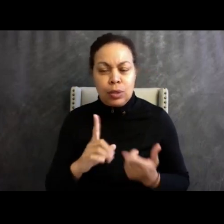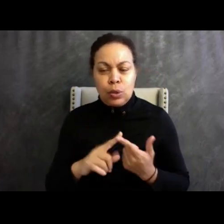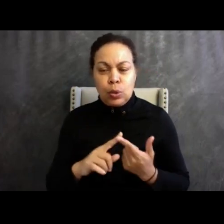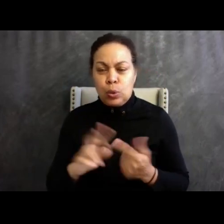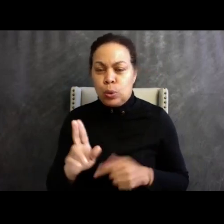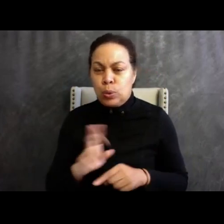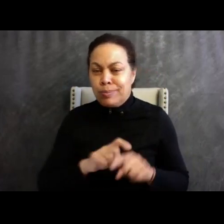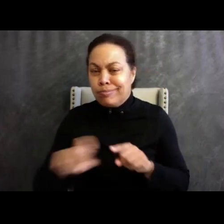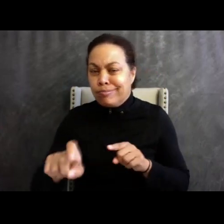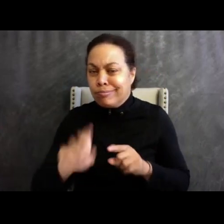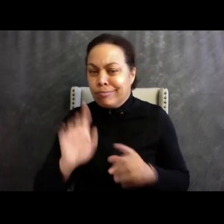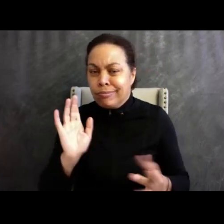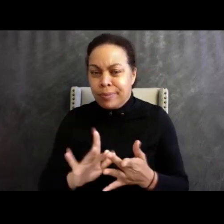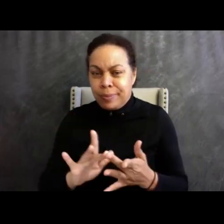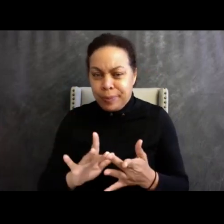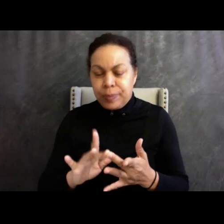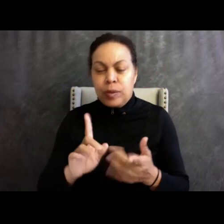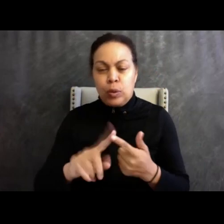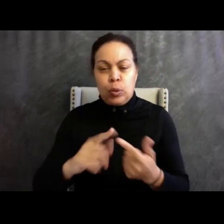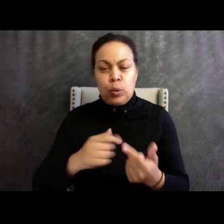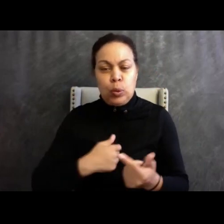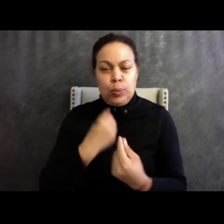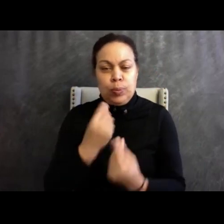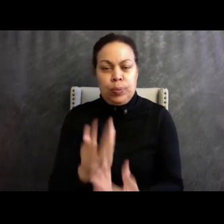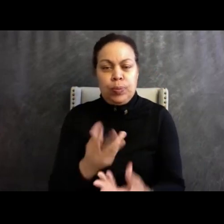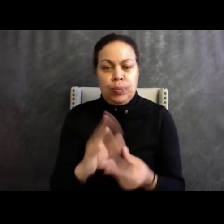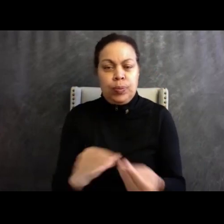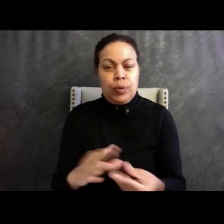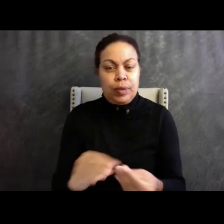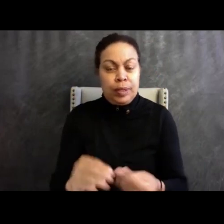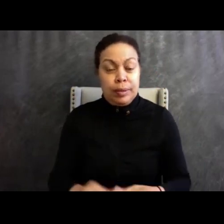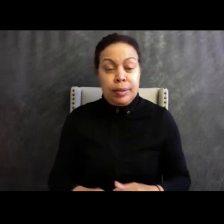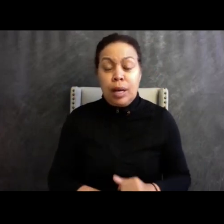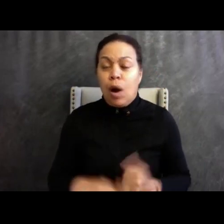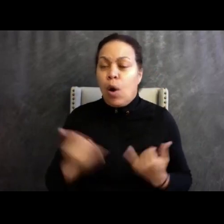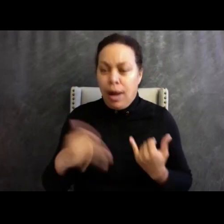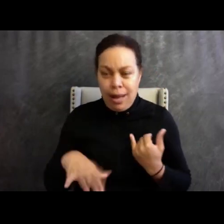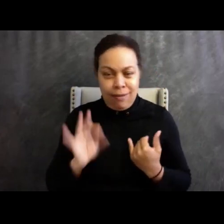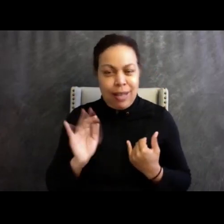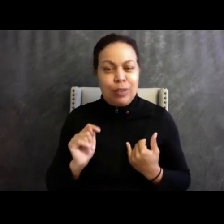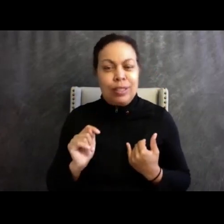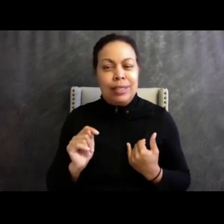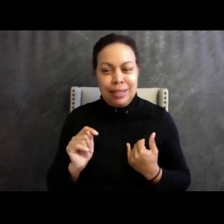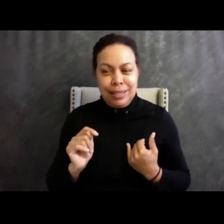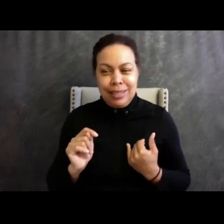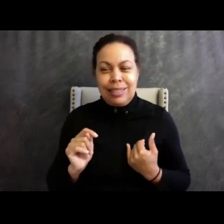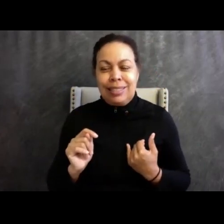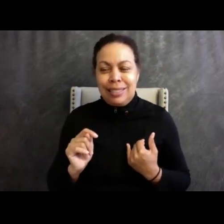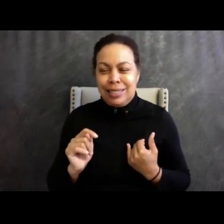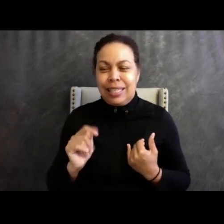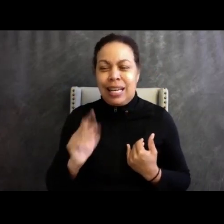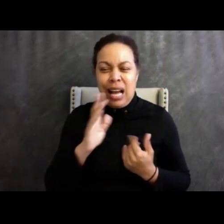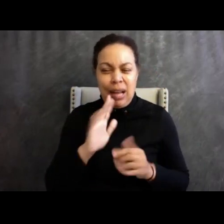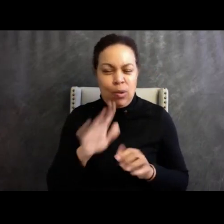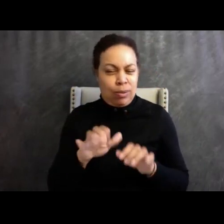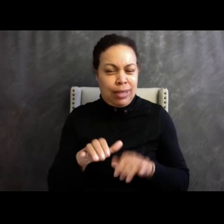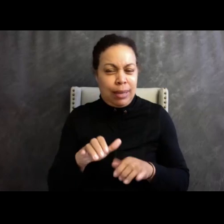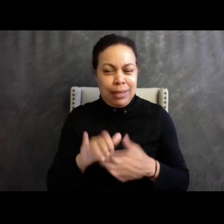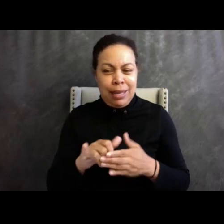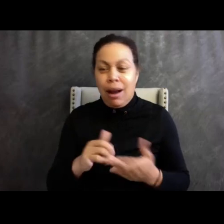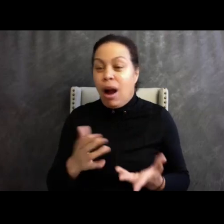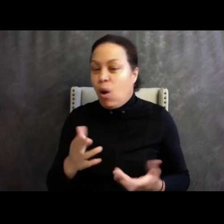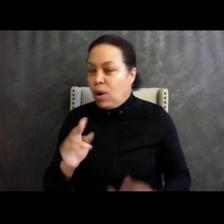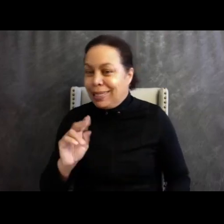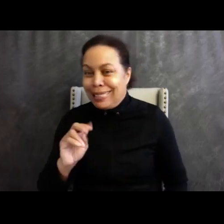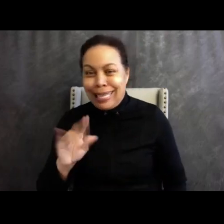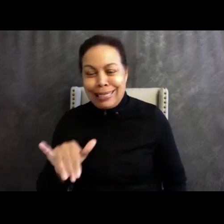that option for telling a story. Oh, now I have it. So I can put that in here. Oh, Nancy's